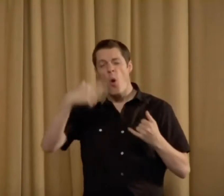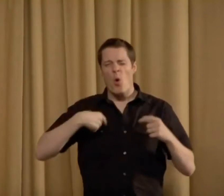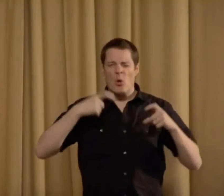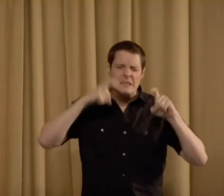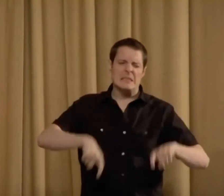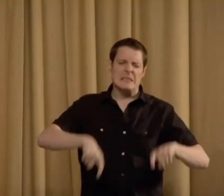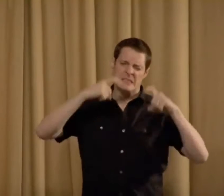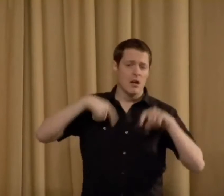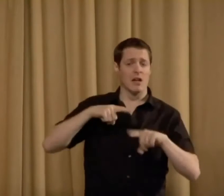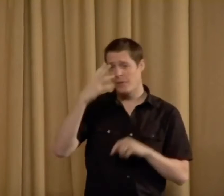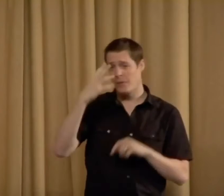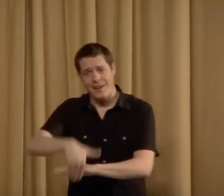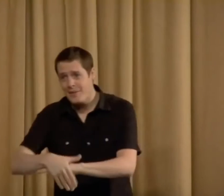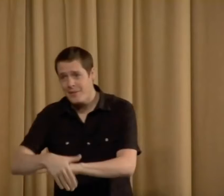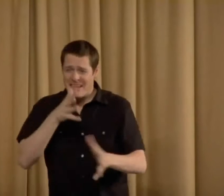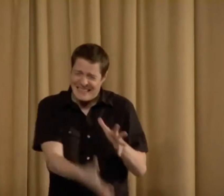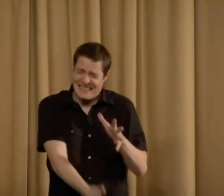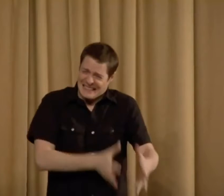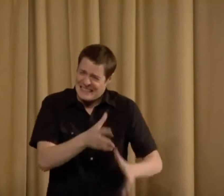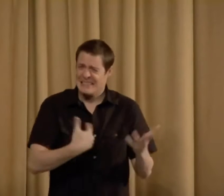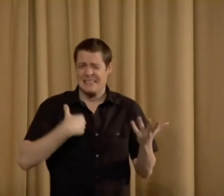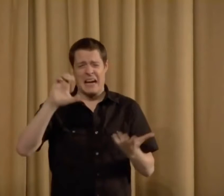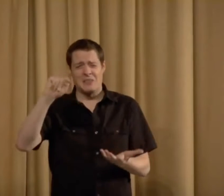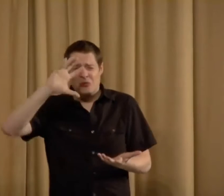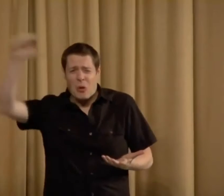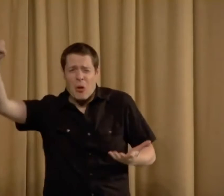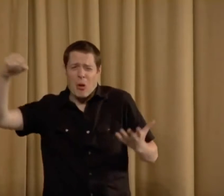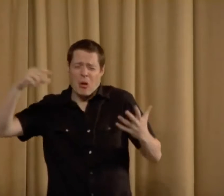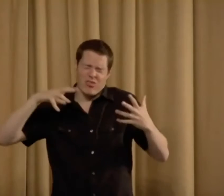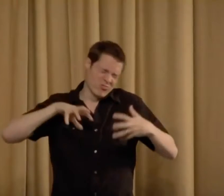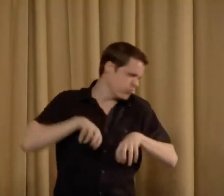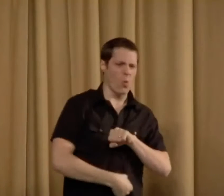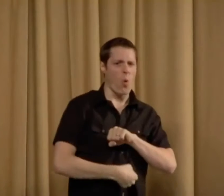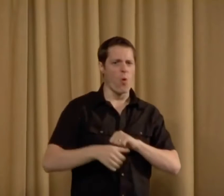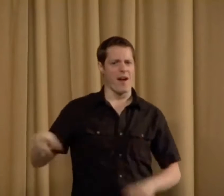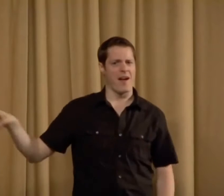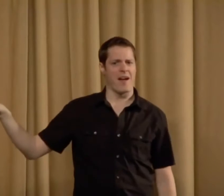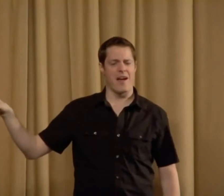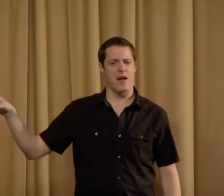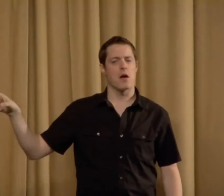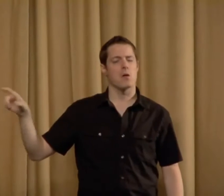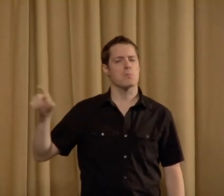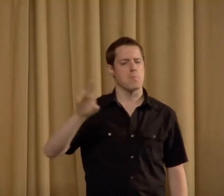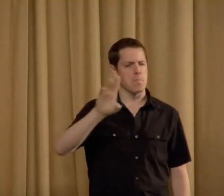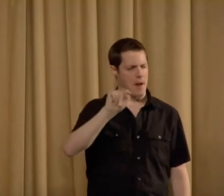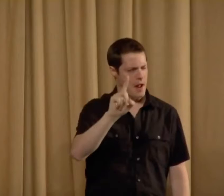this movie and I was very excited and crying the entire time. You know, when ET leaves, I